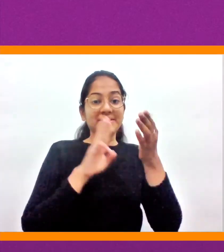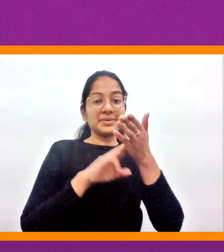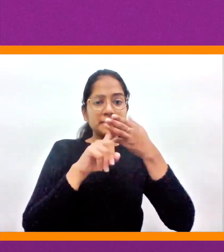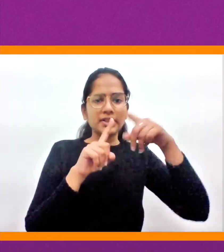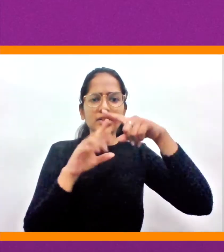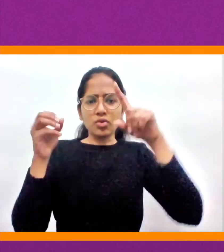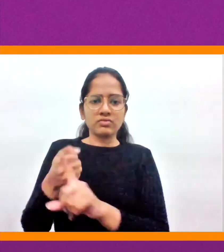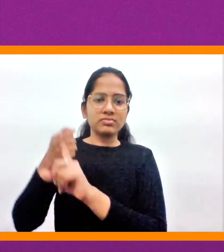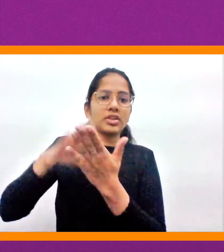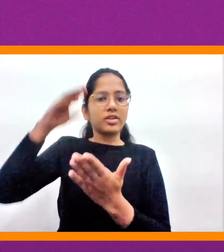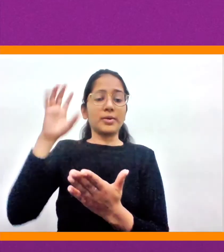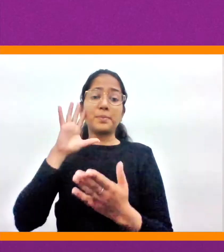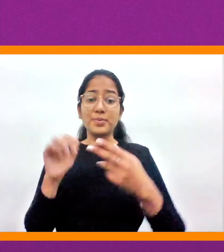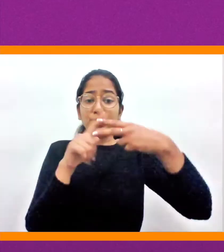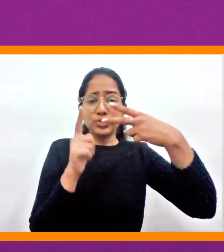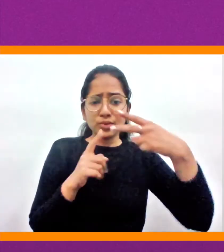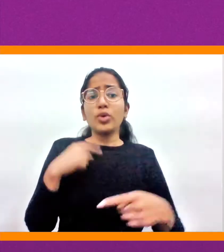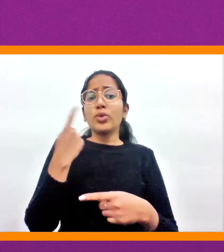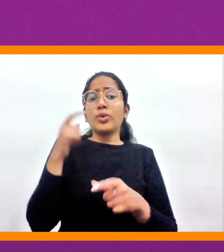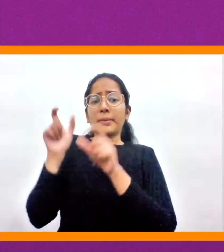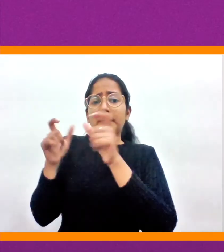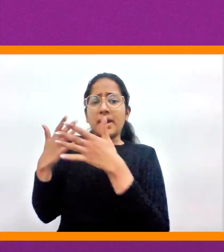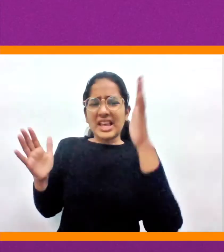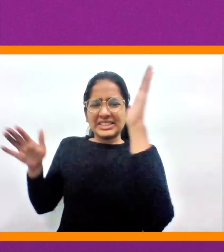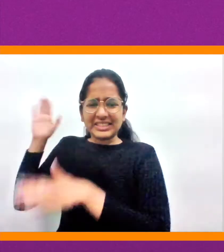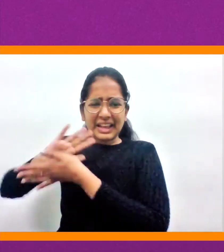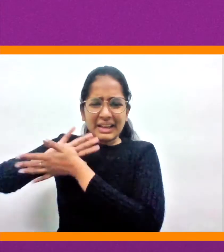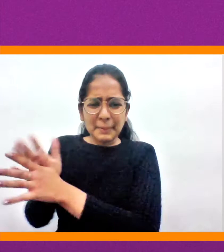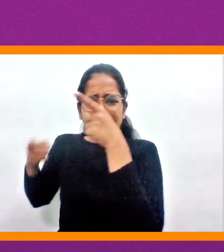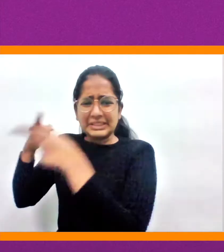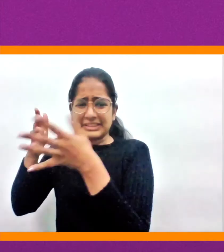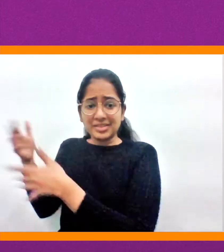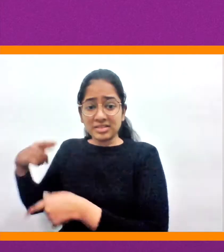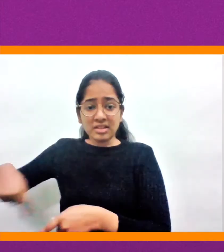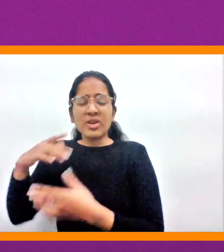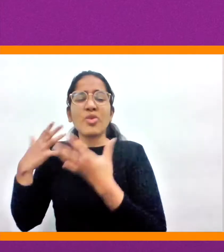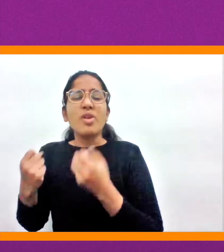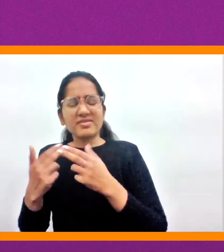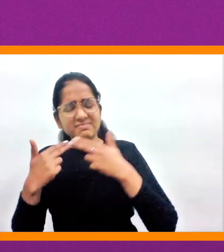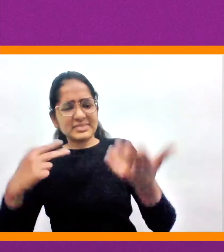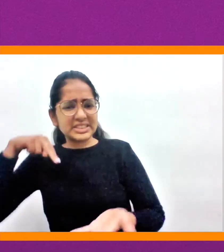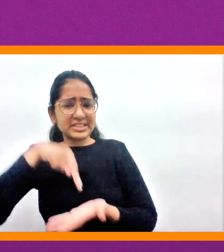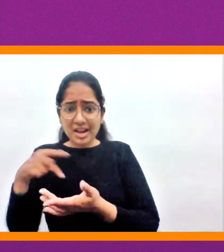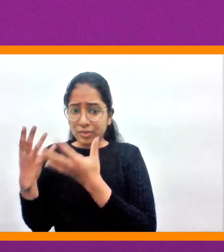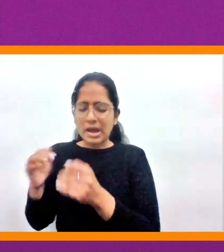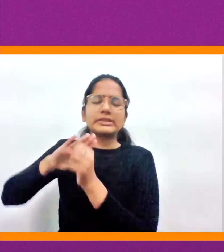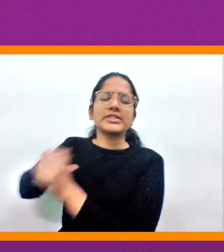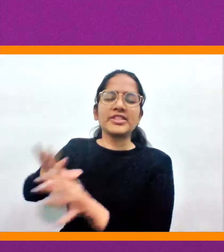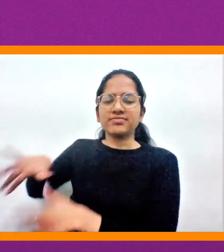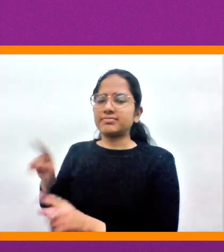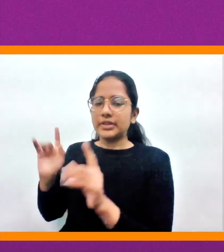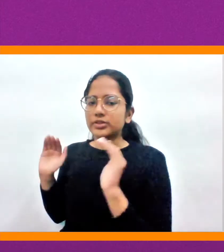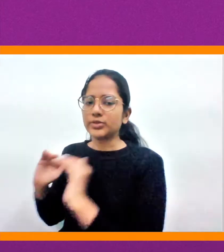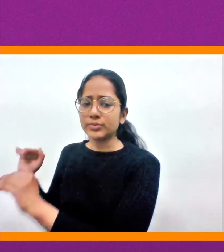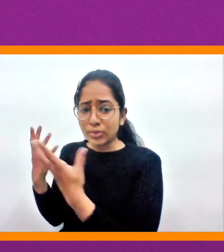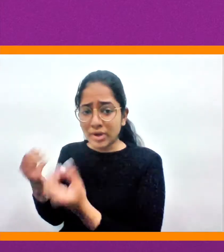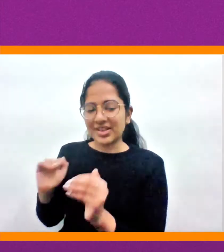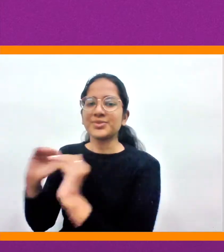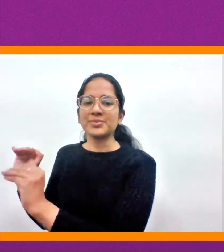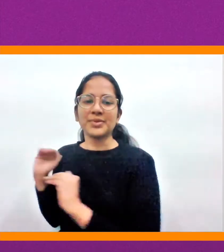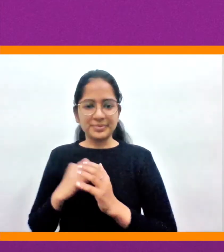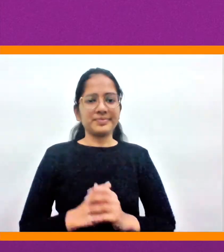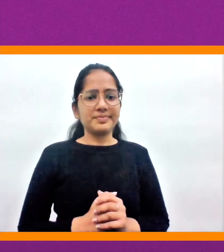There are two valuable lessons that the Me Too movement has taught us. One, that we should believe survivors and support them when they come